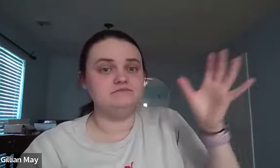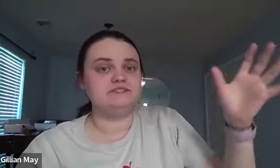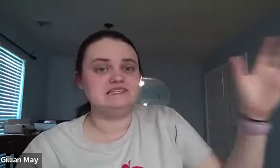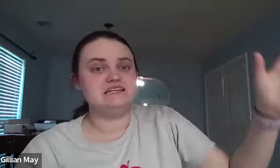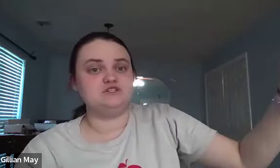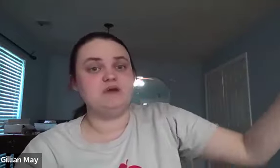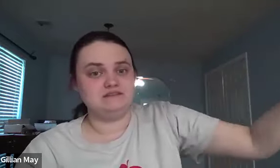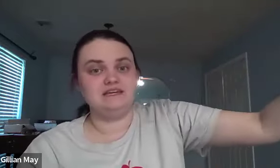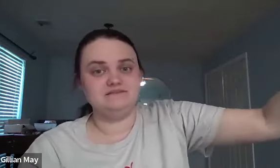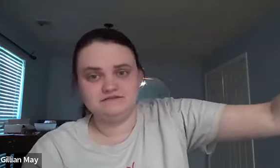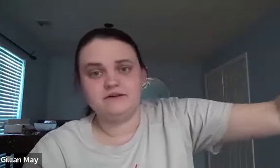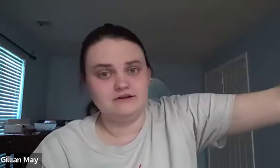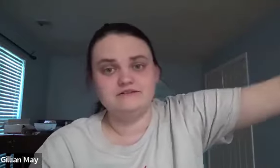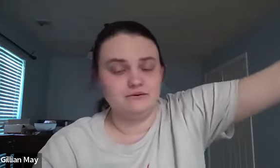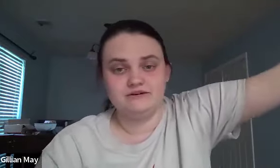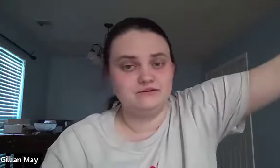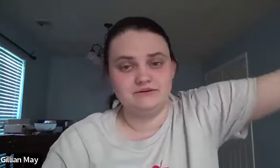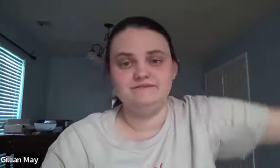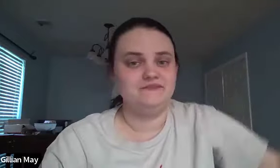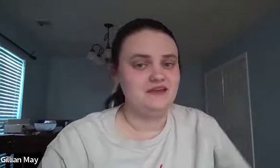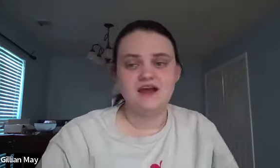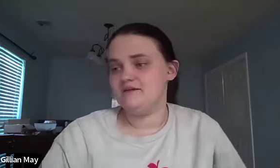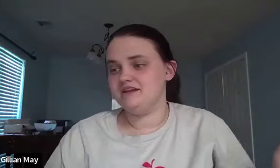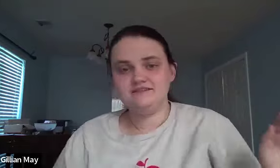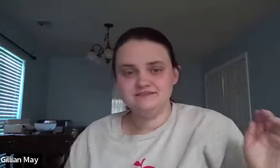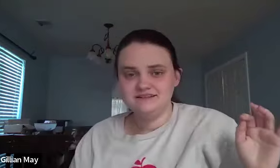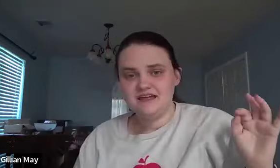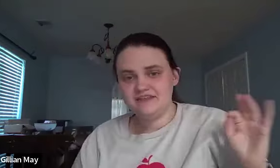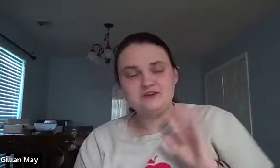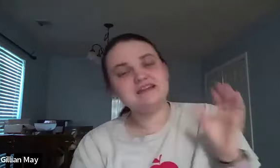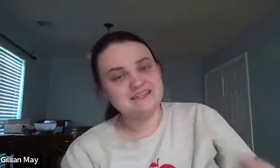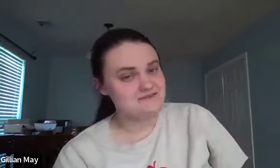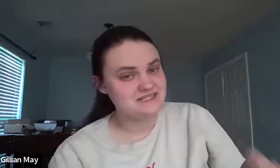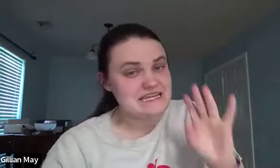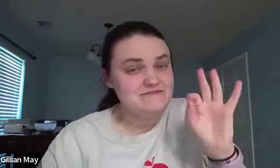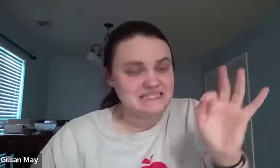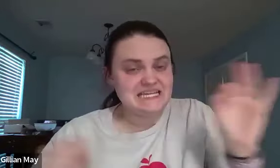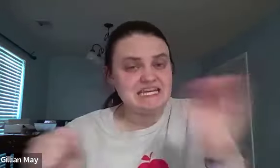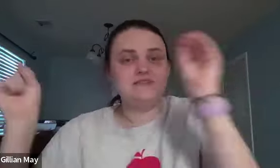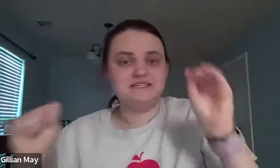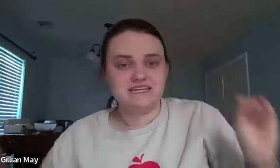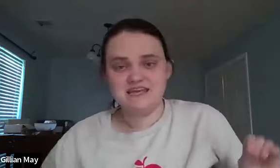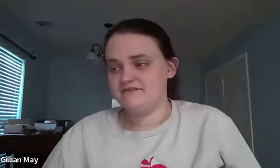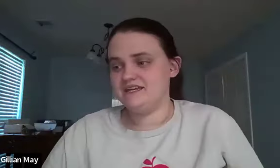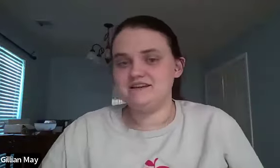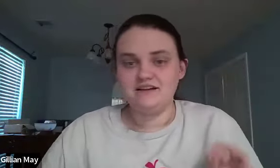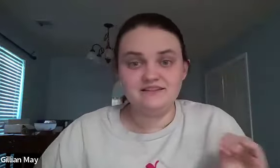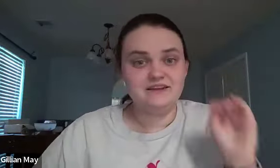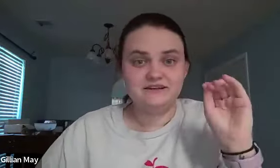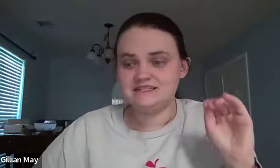but this time just bouncing it far forward and forward. I mean, the creativity these kids have is hilarious to